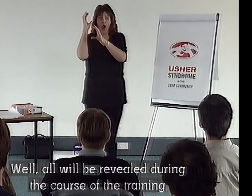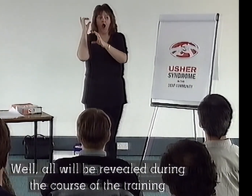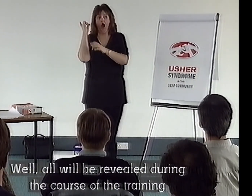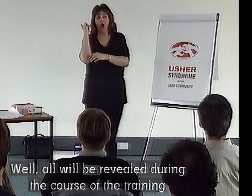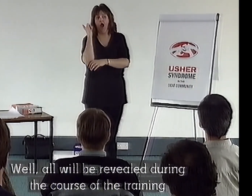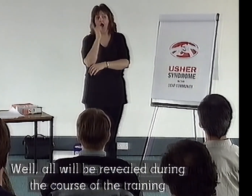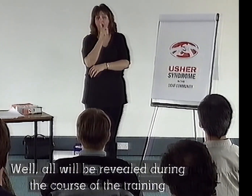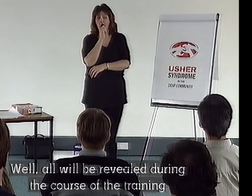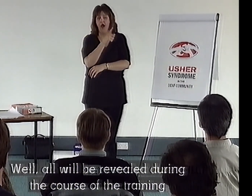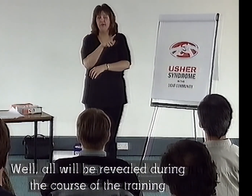training.